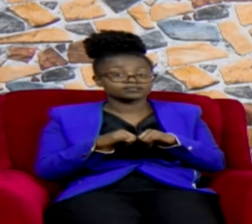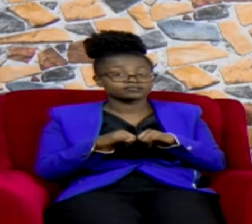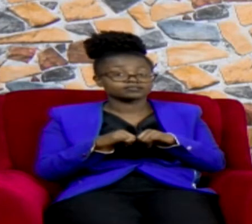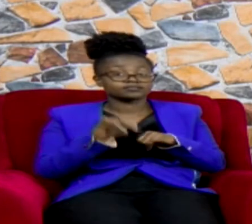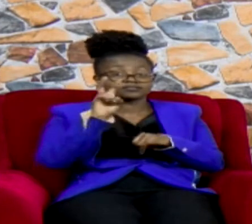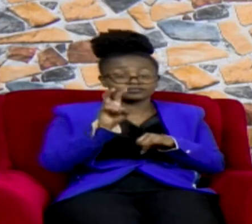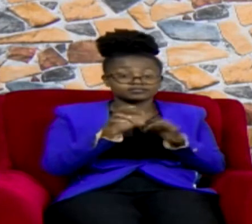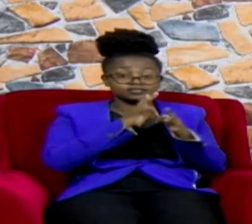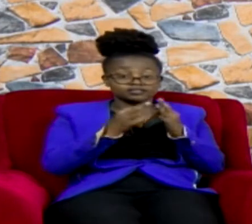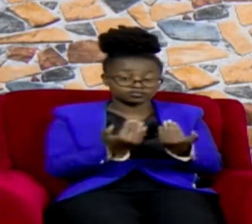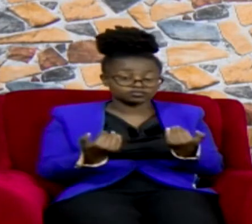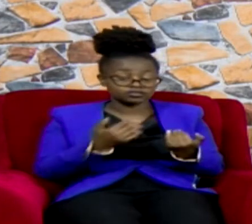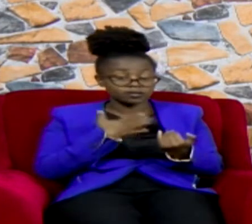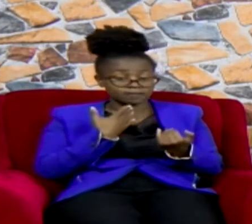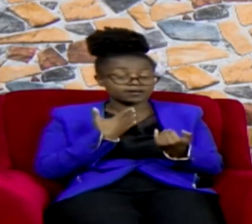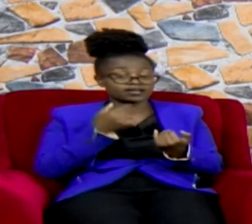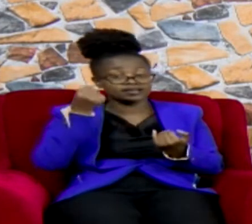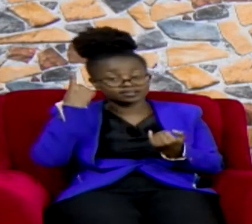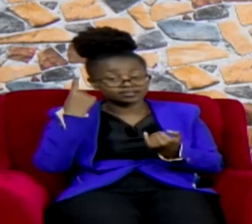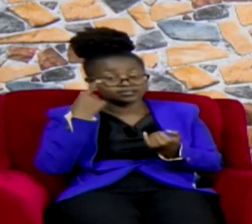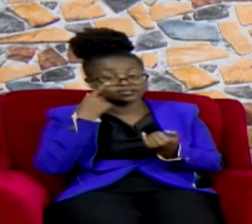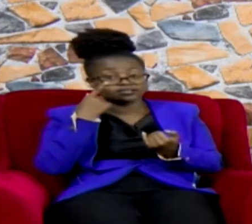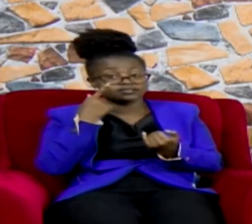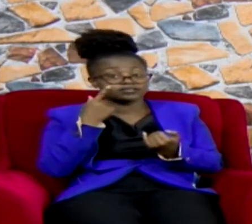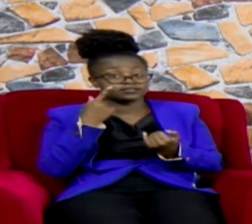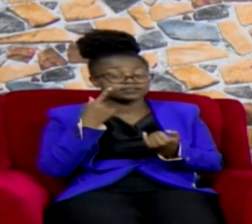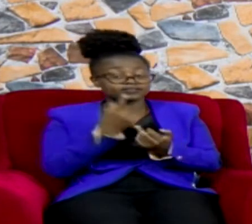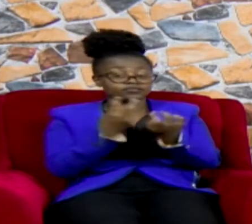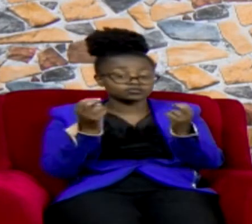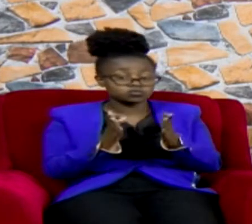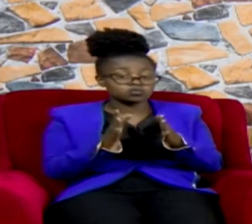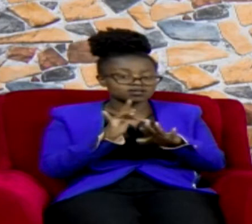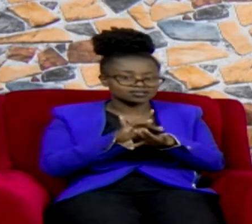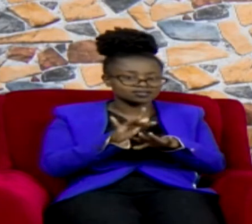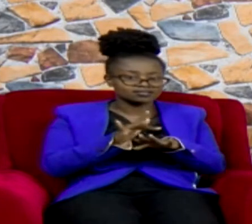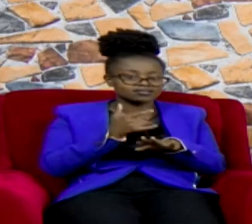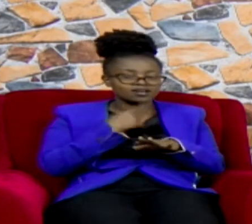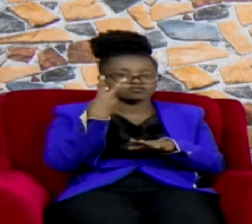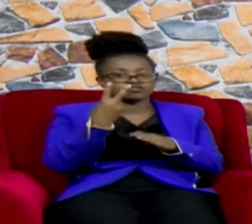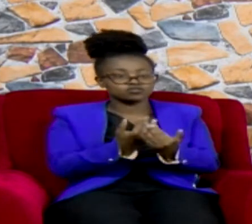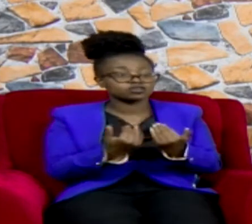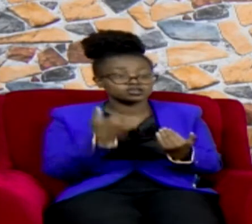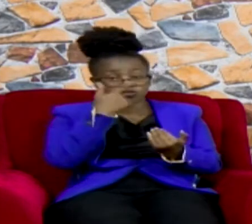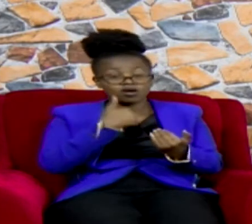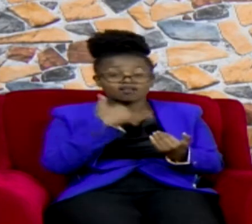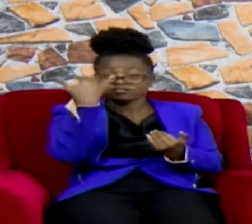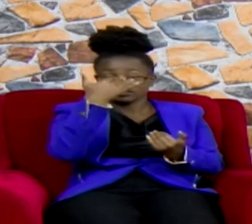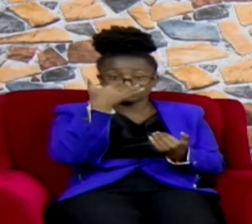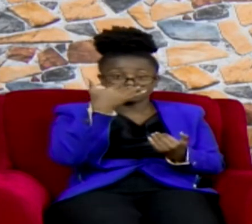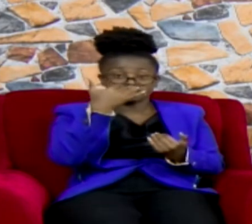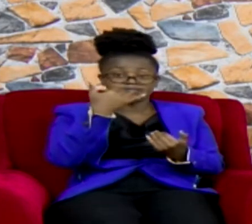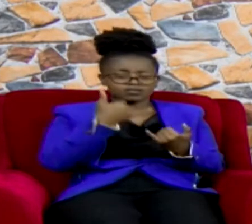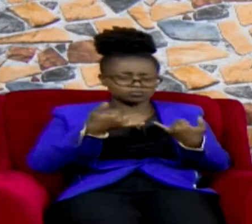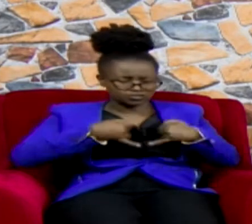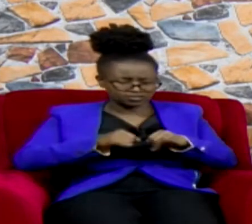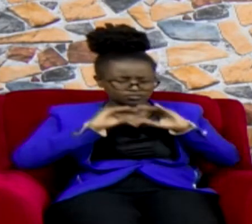to see if my children understand. Yeah, our viewers had already earlier said that I have 2 kids who are on the autistic spectrum. So I was